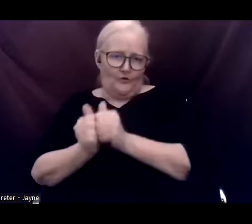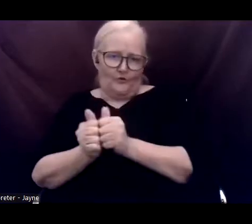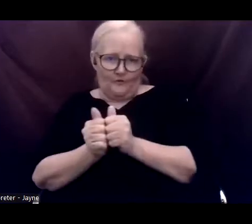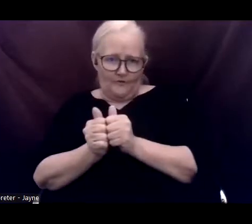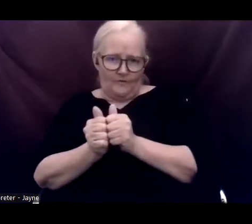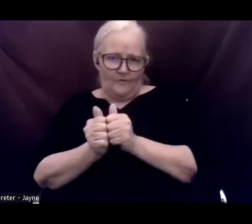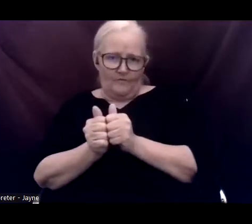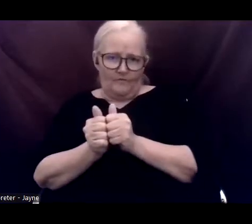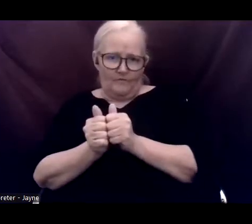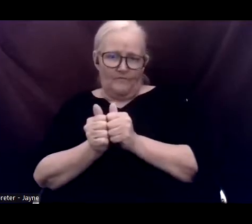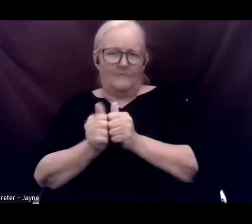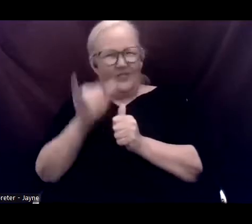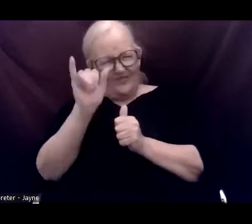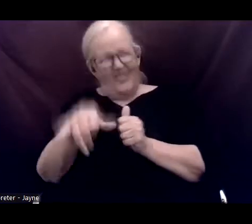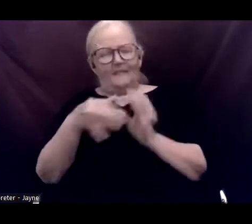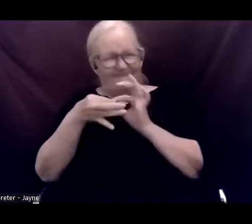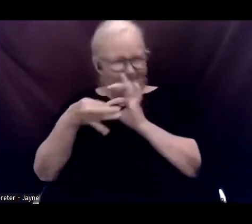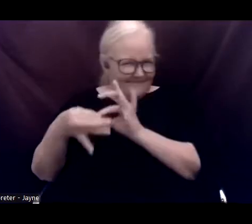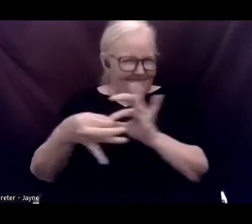working together.